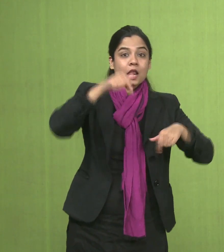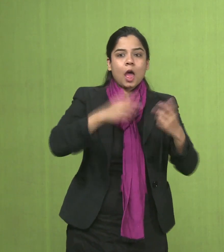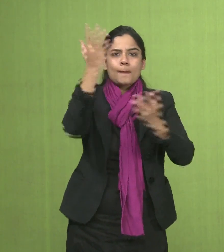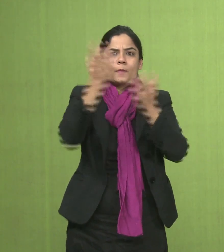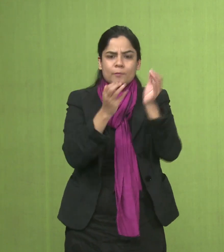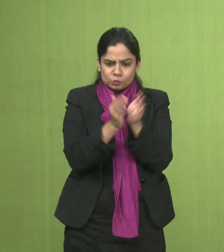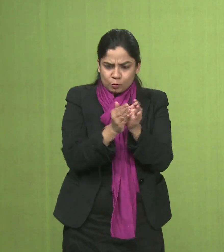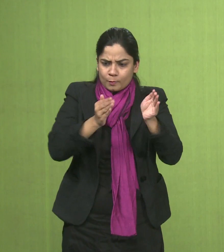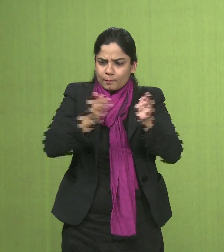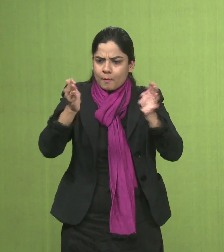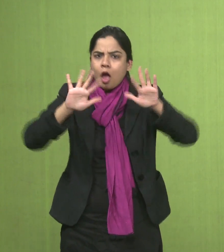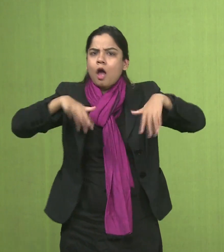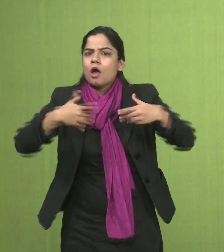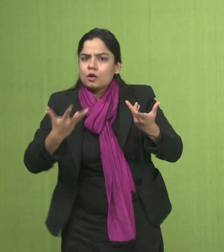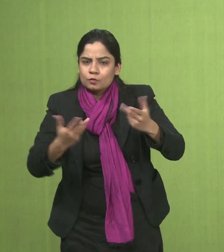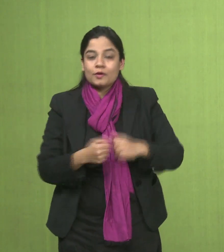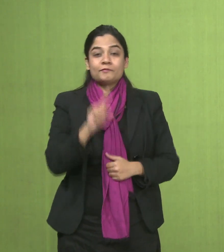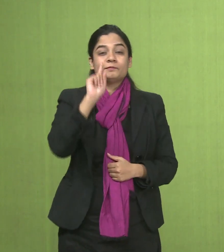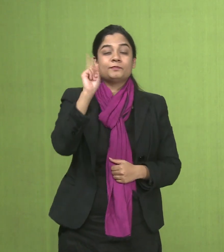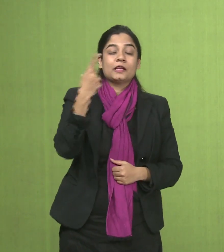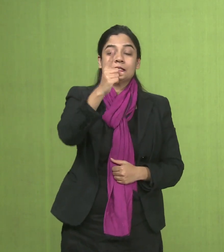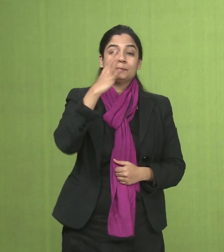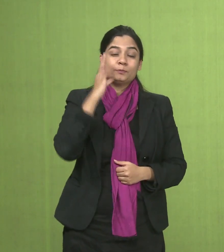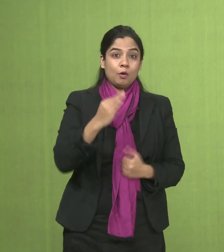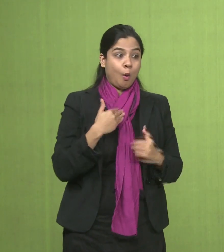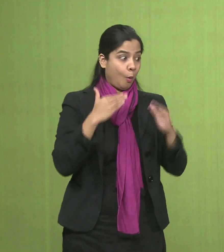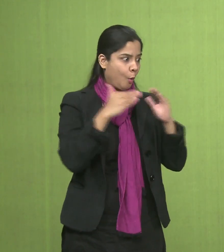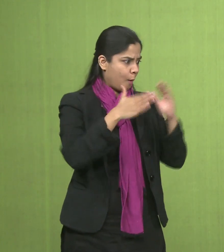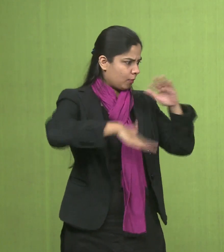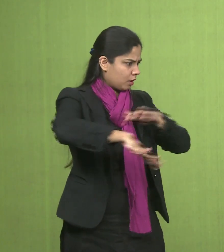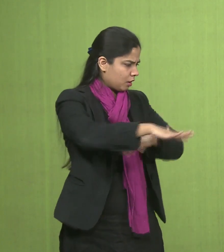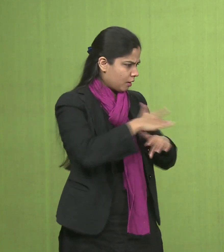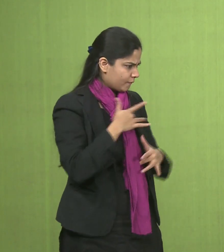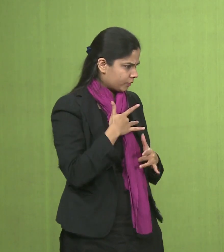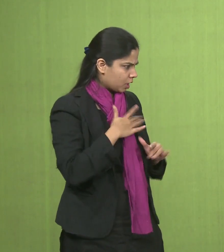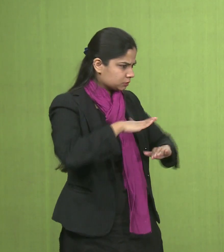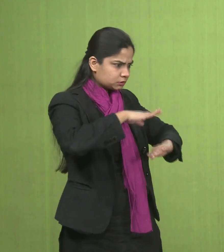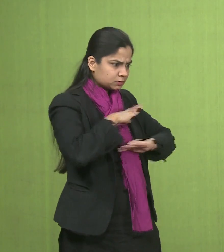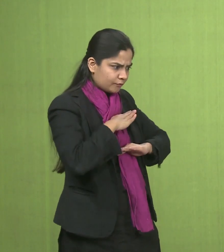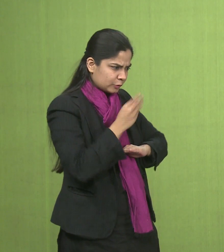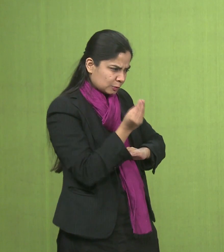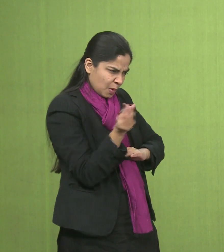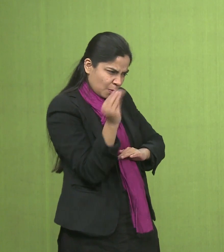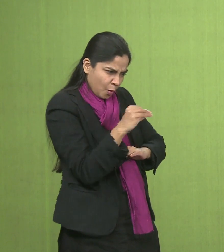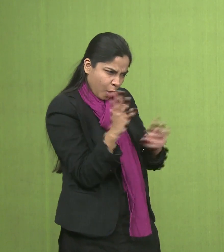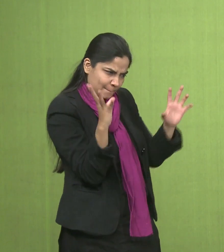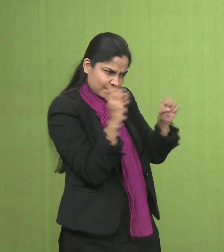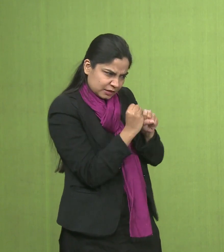Decided what to buy, how much to buy. First and foremost, we have to check how much is the need at the house. Do we